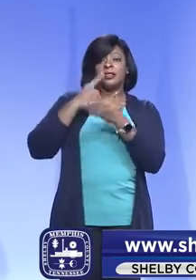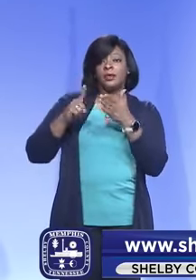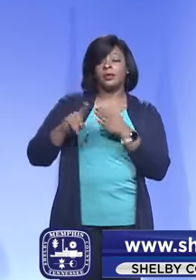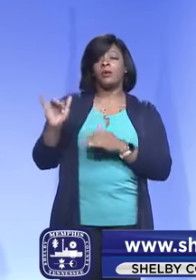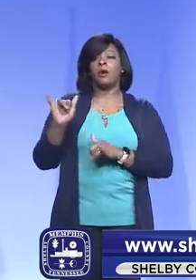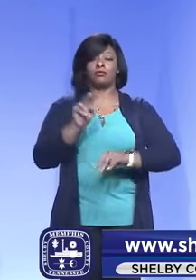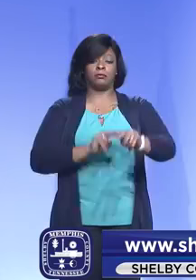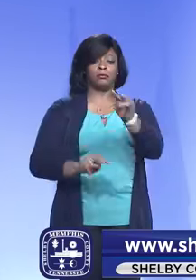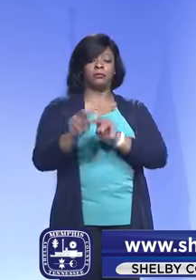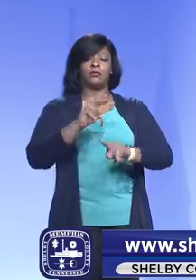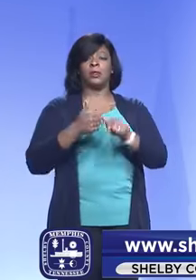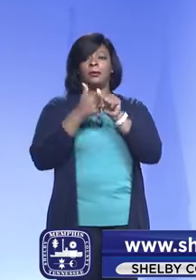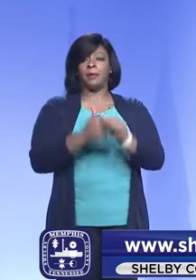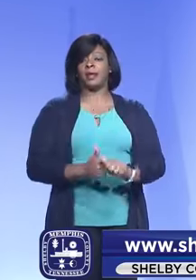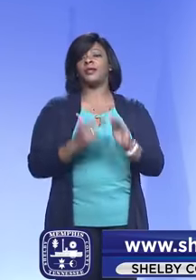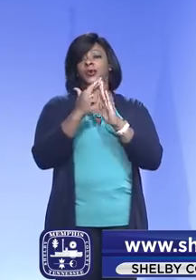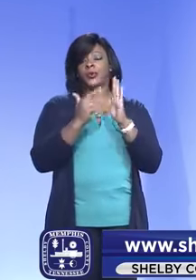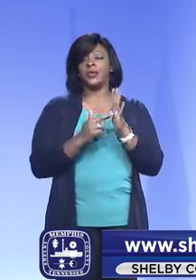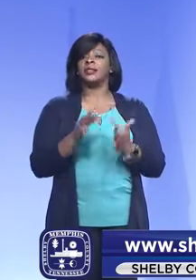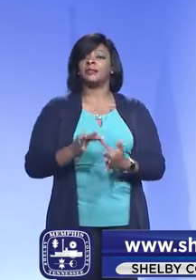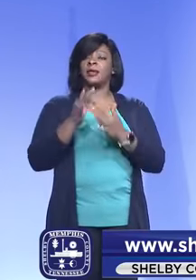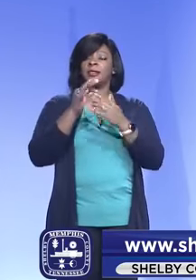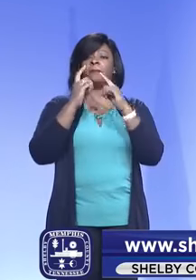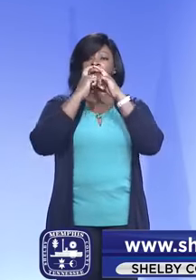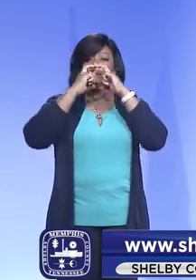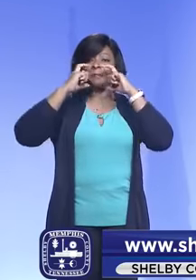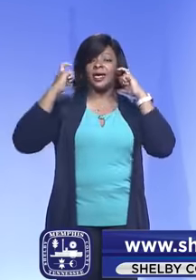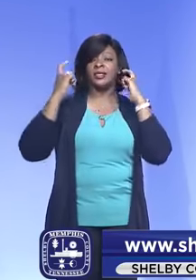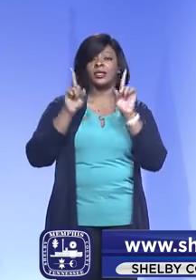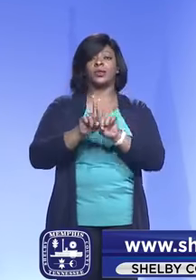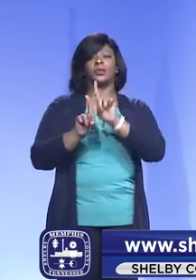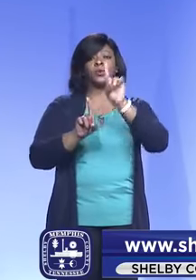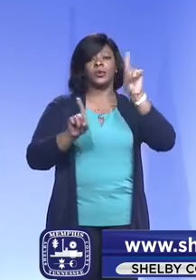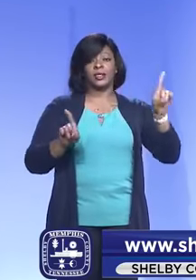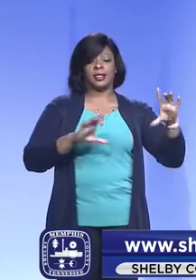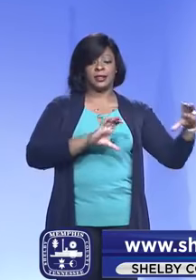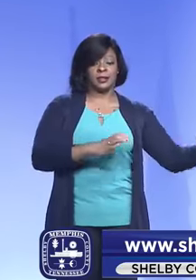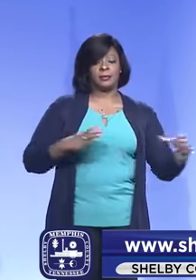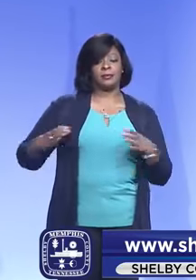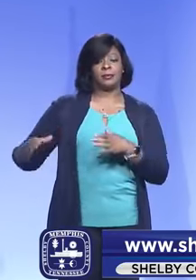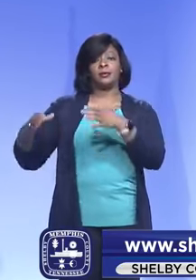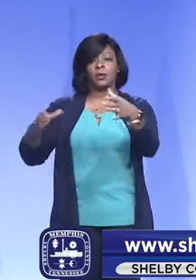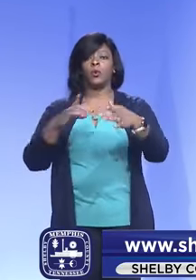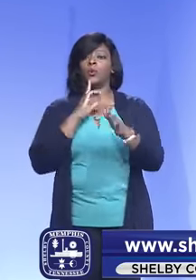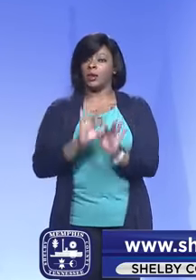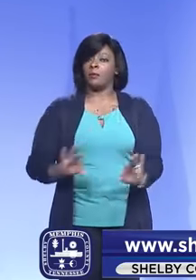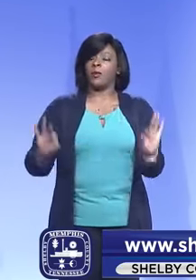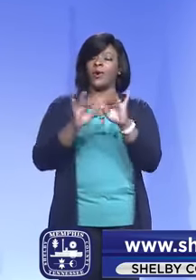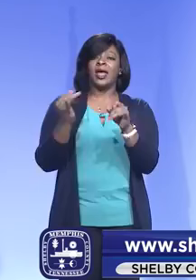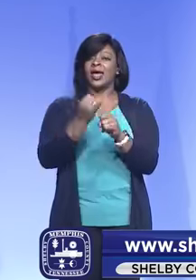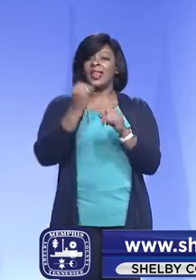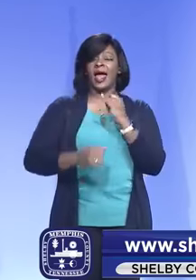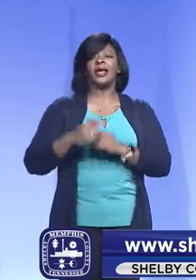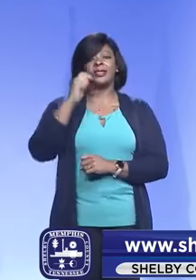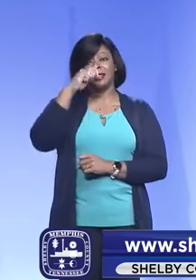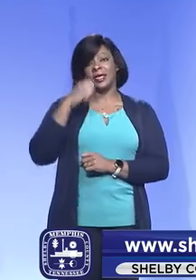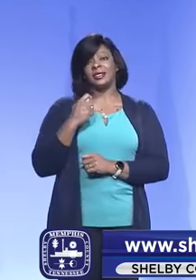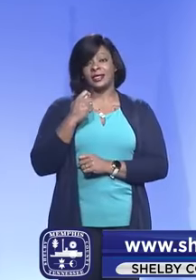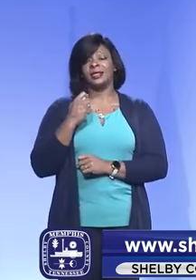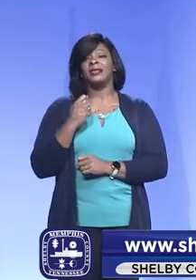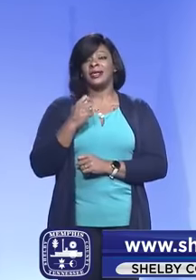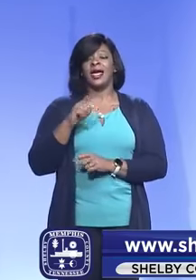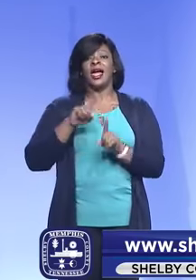also looking at compliance, particularly to masking and social distancing, which we know are critical. The last is testing, and as